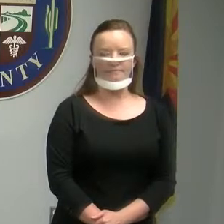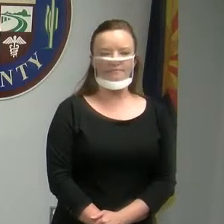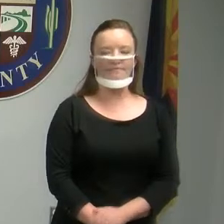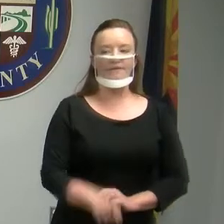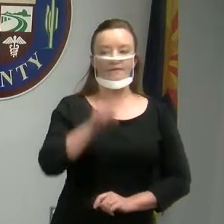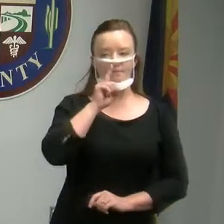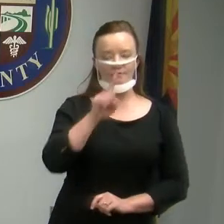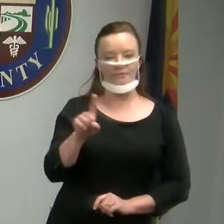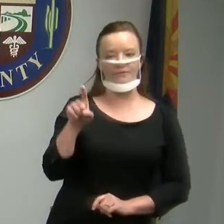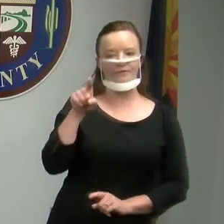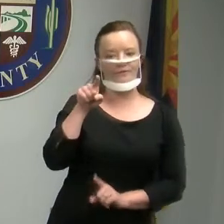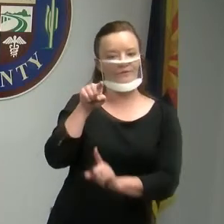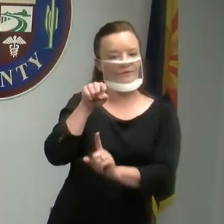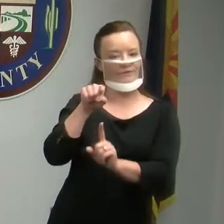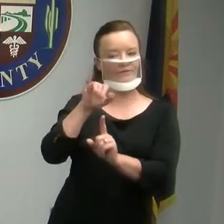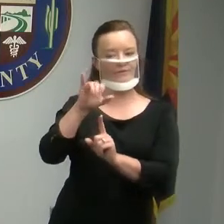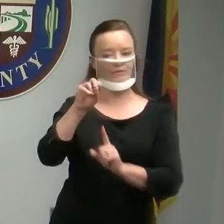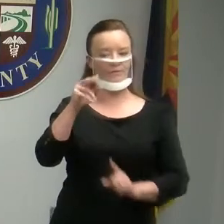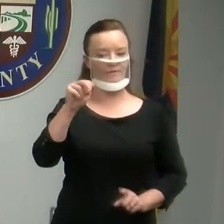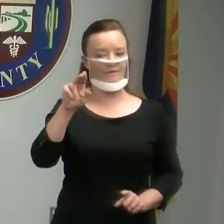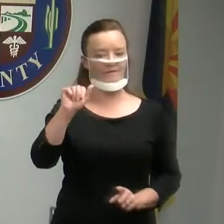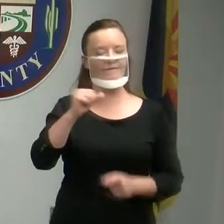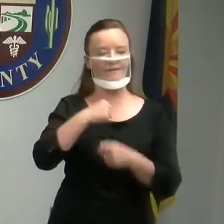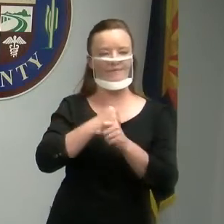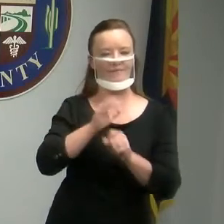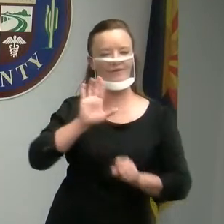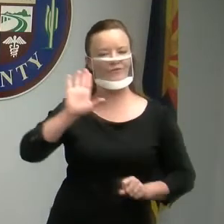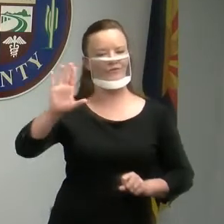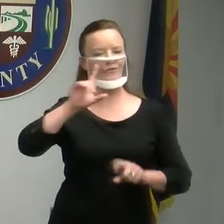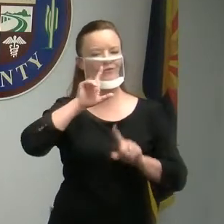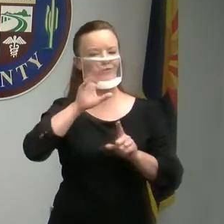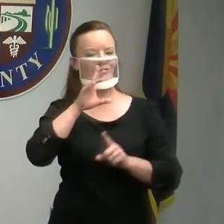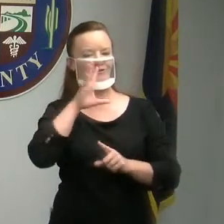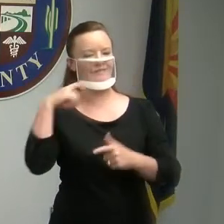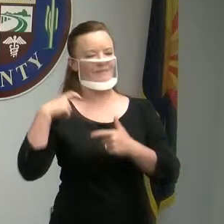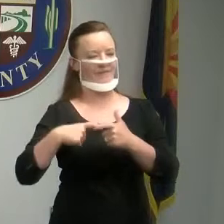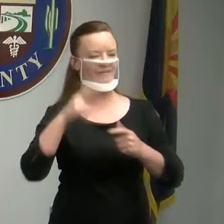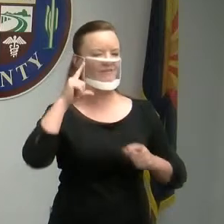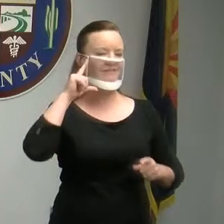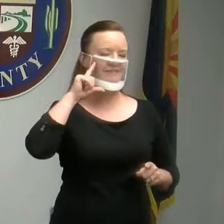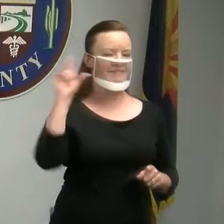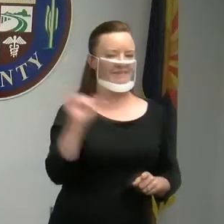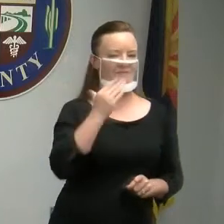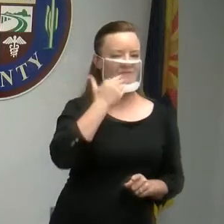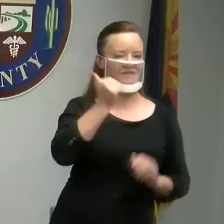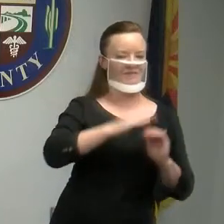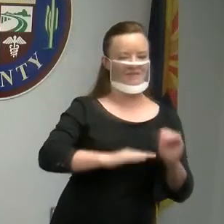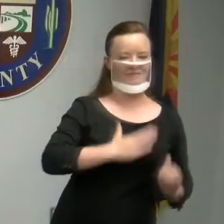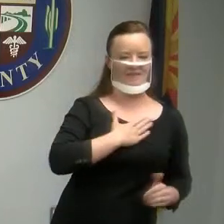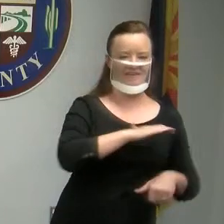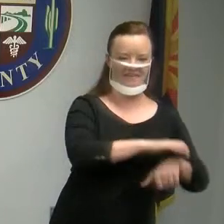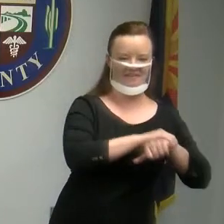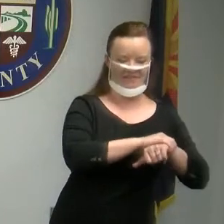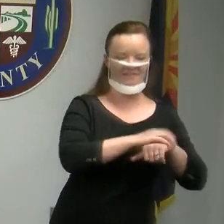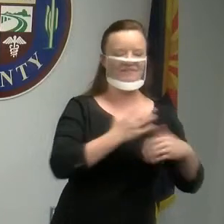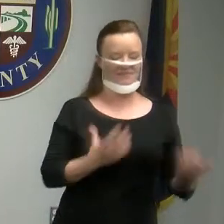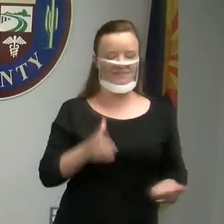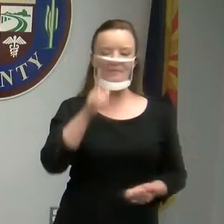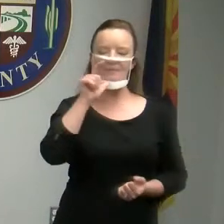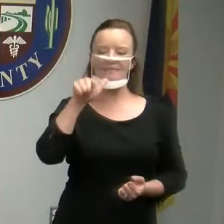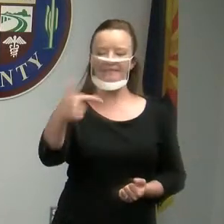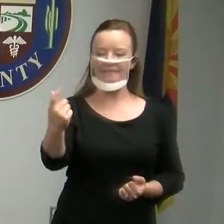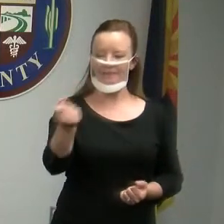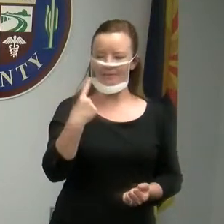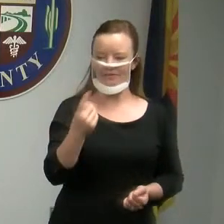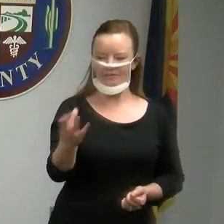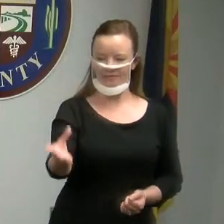I'm sure Joanna said, made it sound much better than what I said in Spanish. So thank you, Joanna. Chad, who do we have next on the